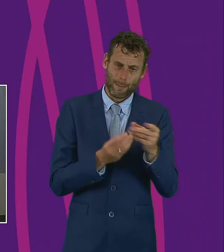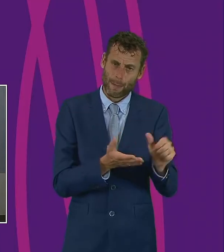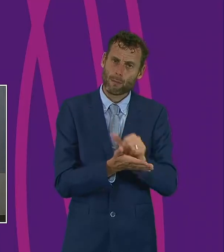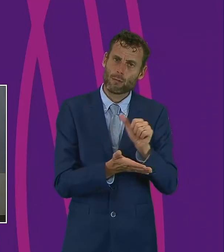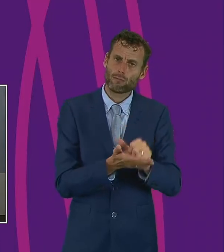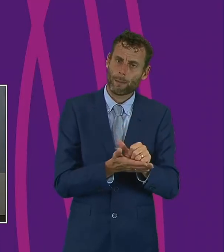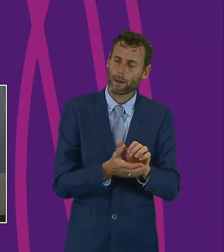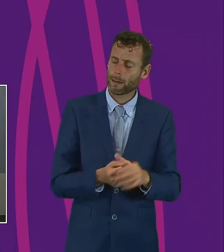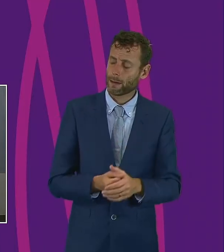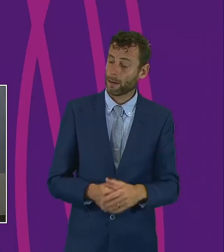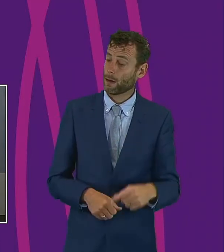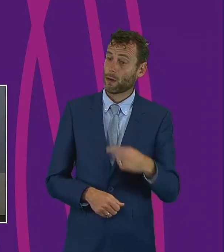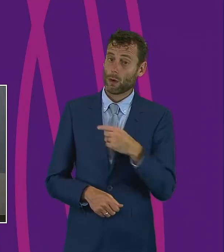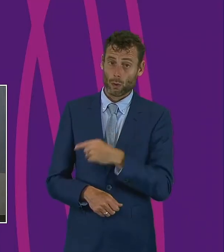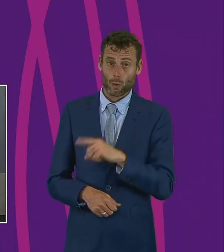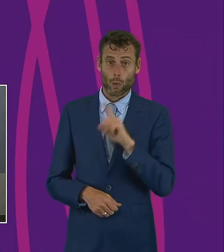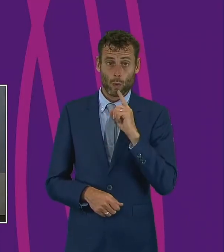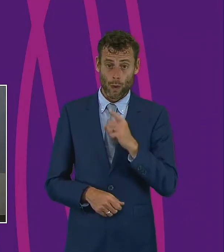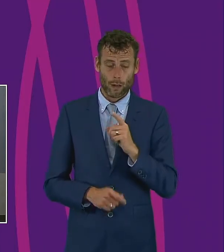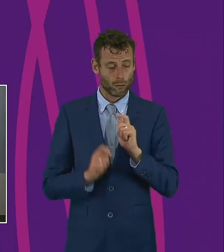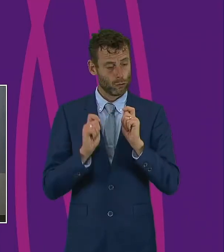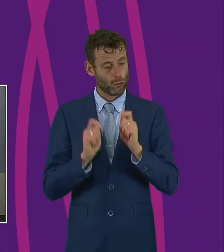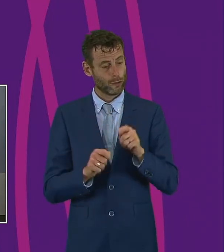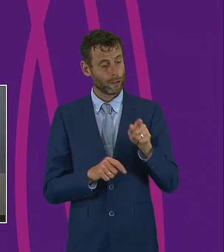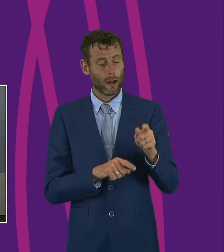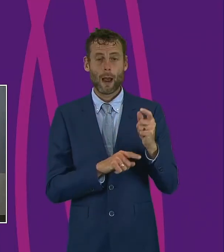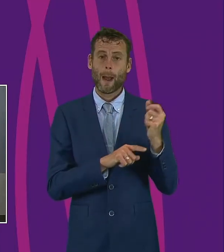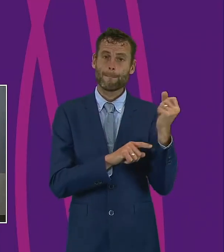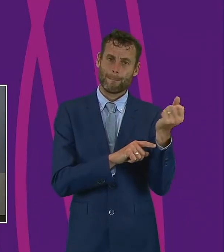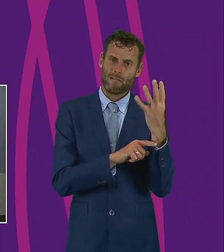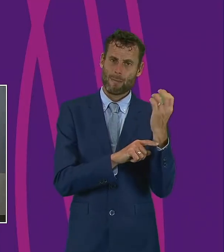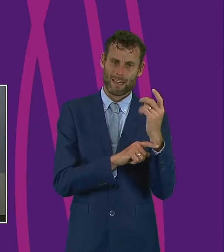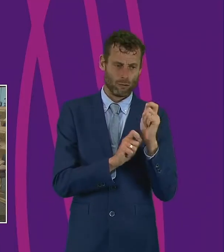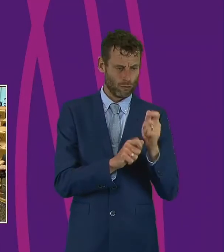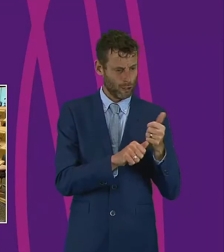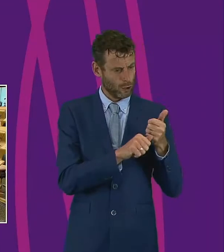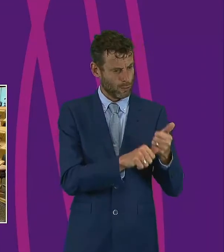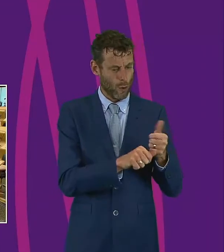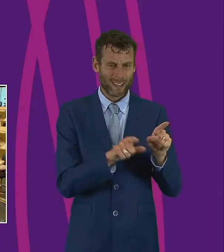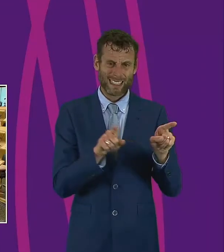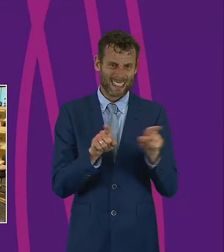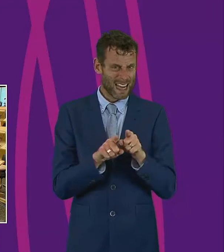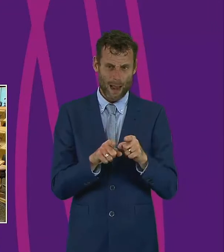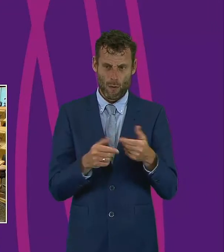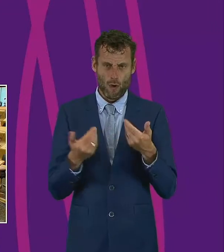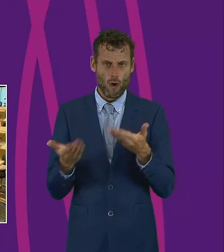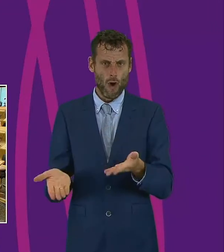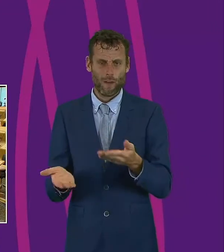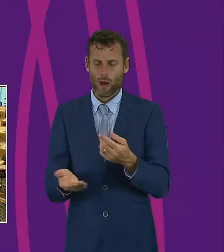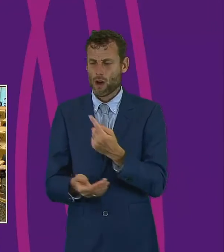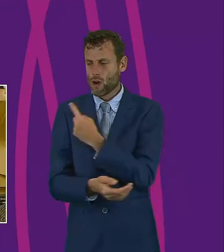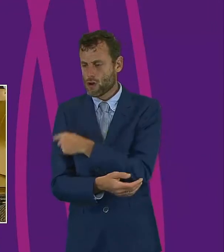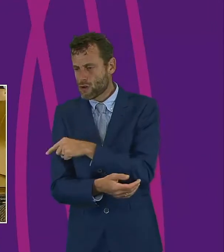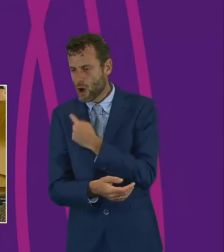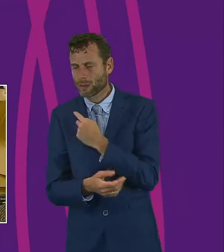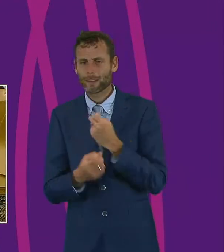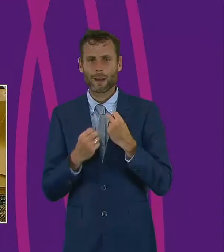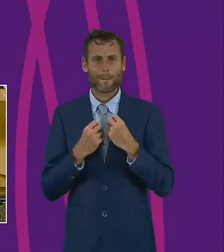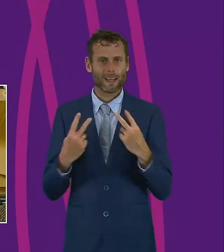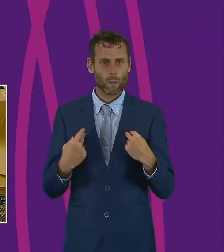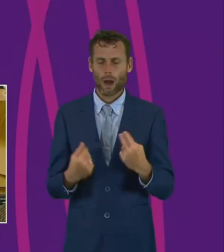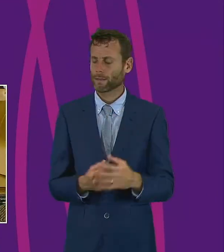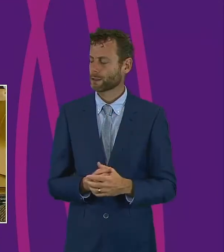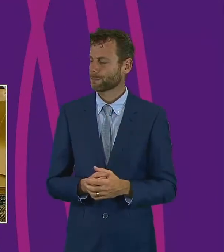agree to put paramedics on a par with student nurses and midwives? First Minister. I think this is an important issue. I've